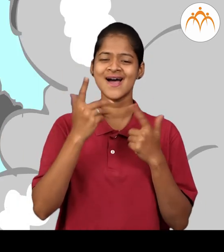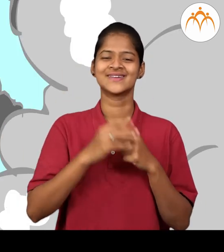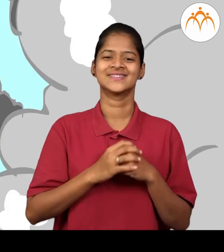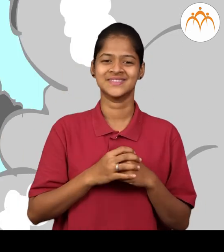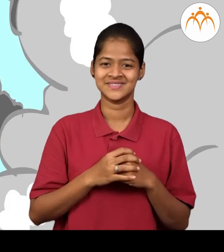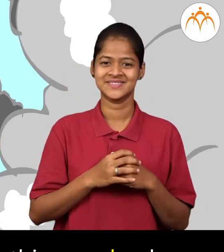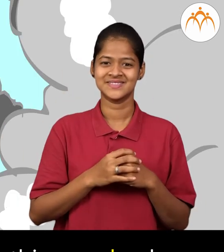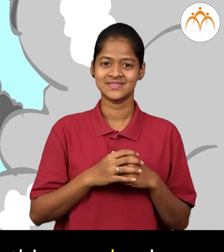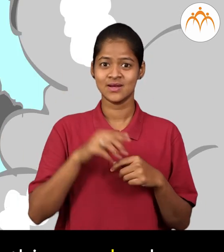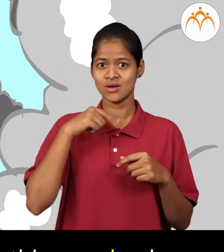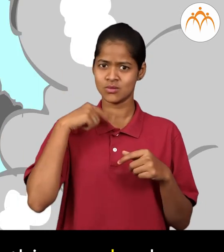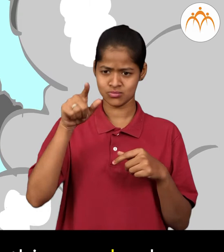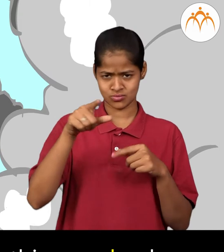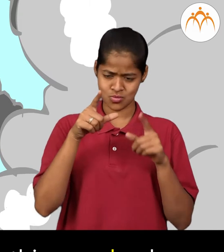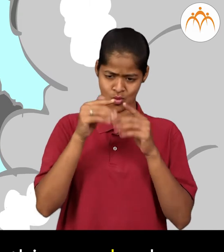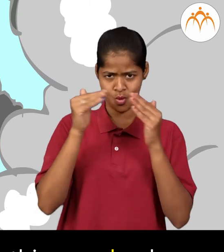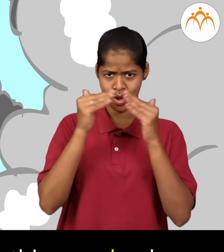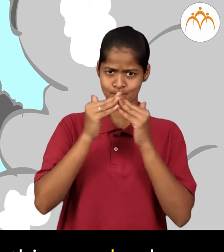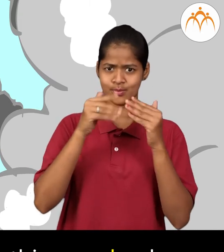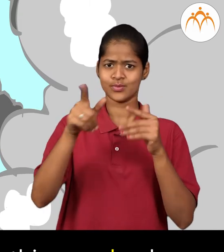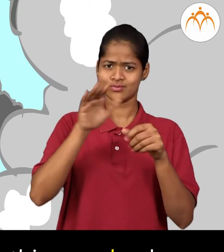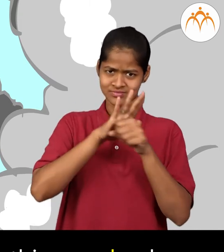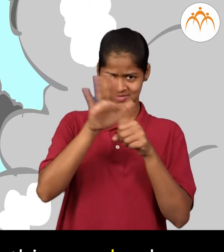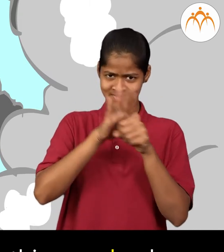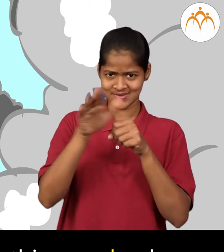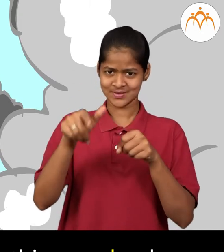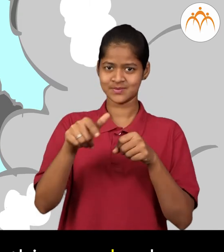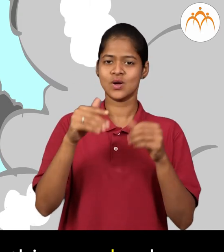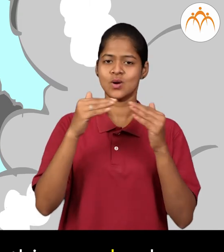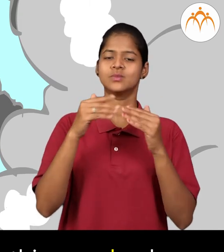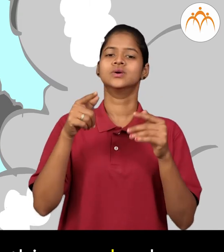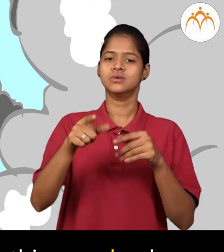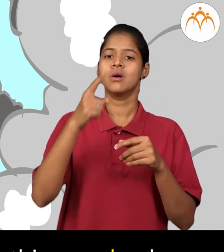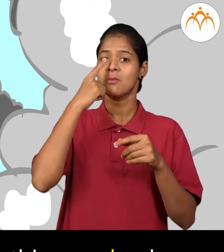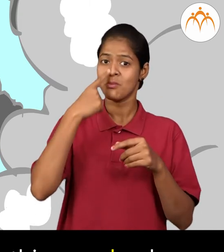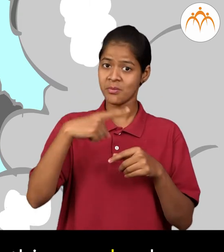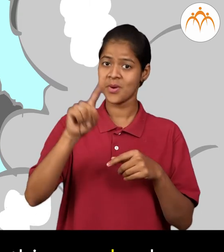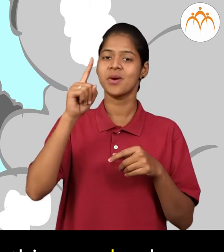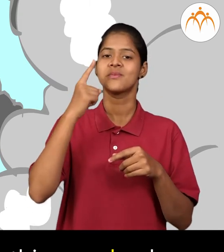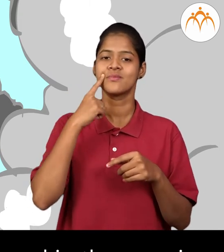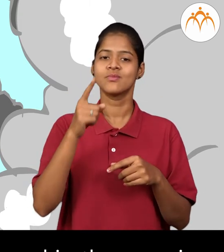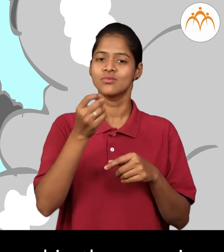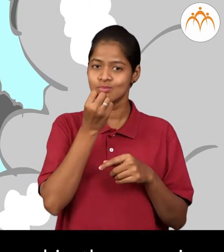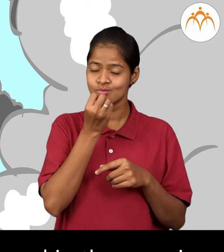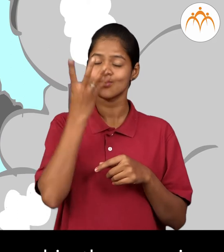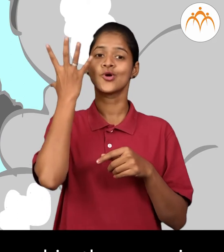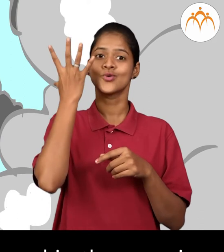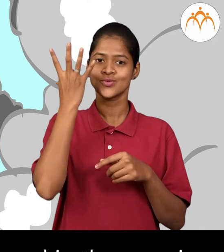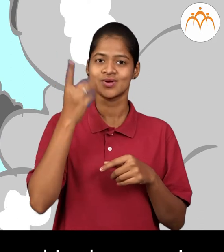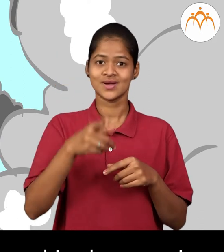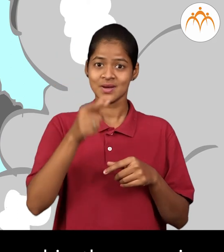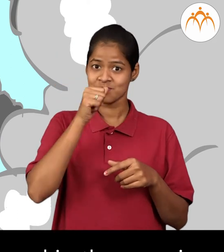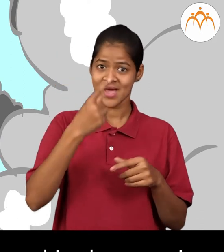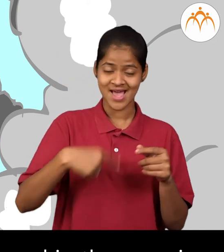Queen! My parents and I will live in this wooden house. I will